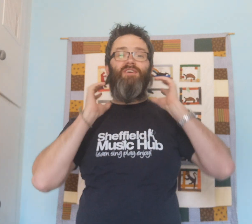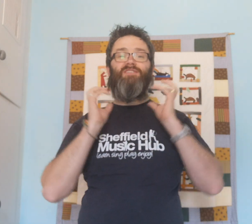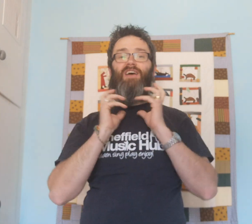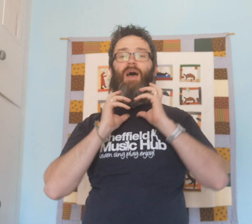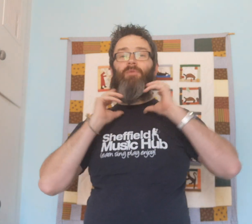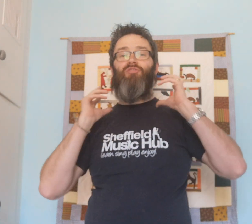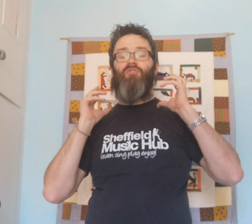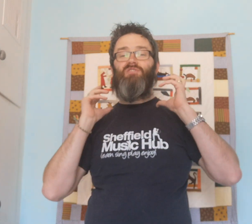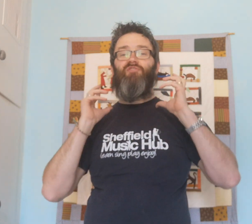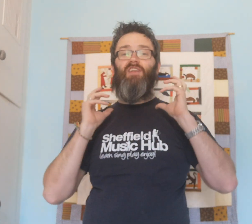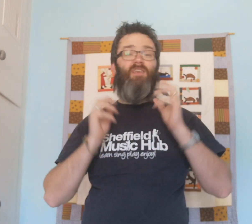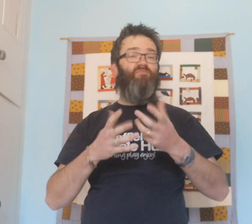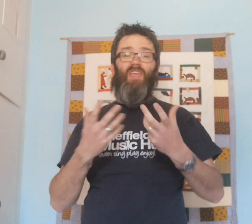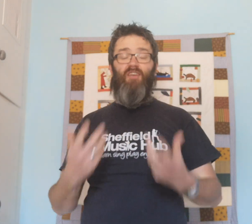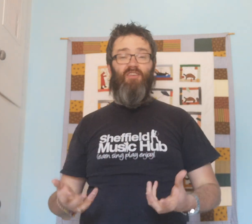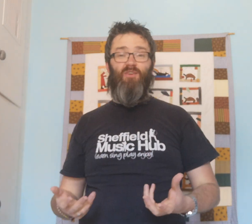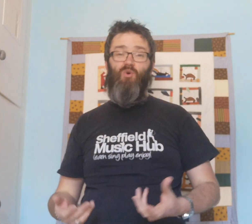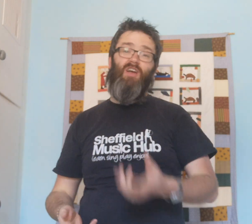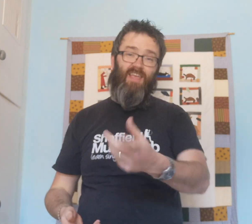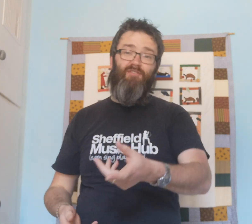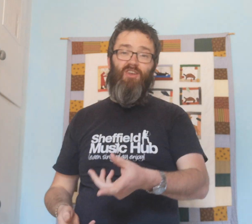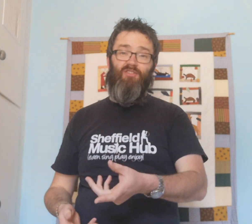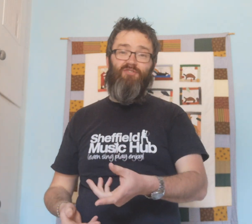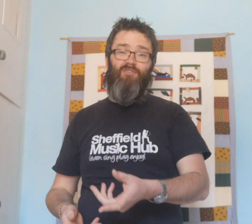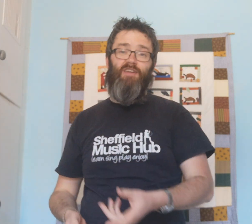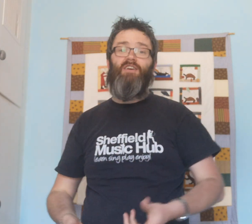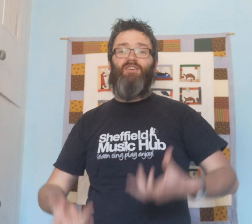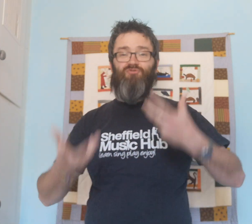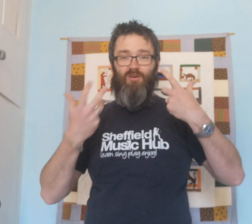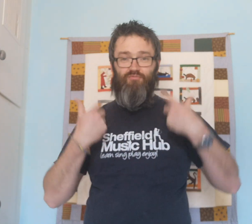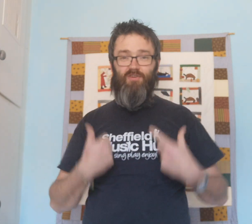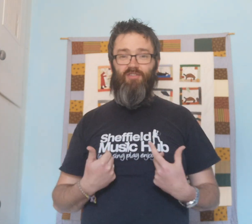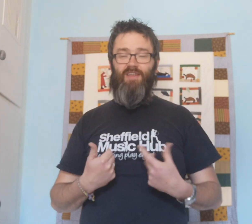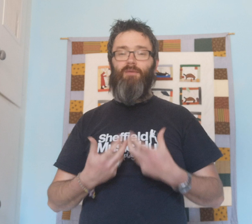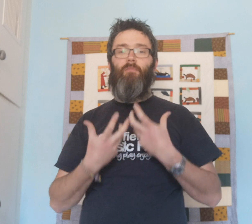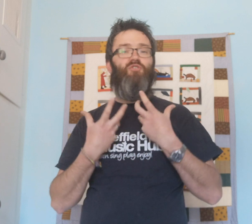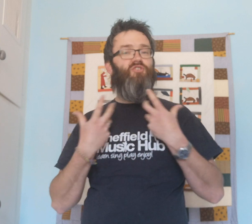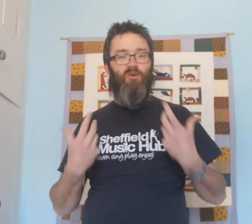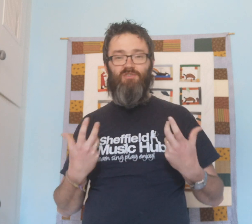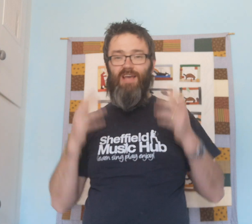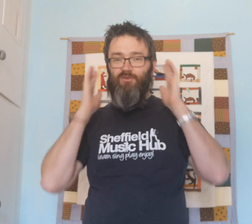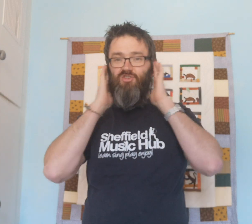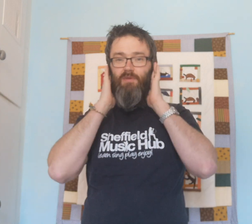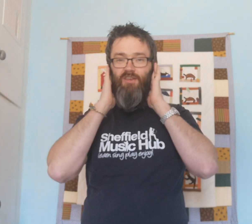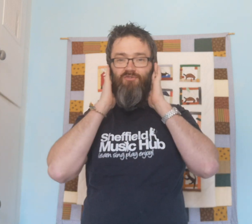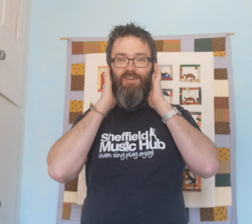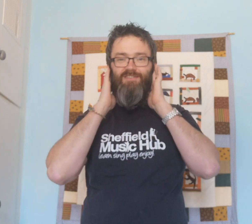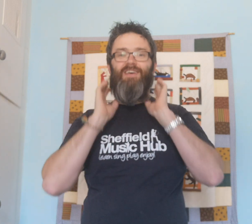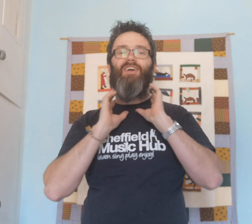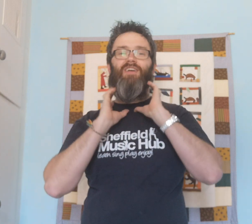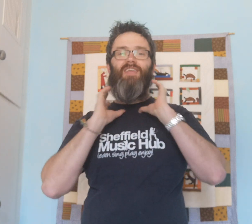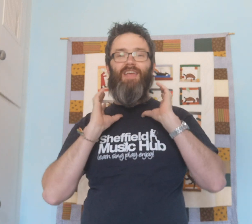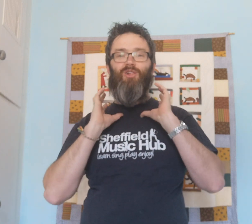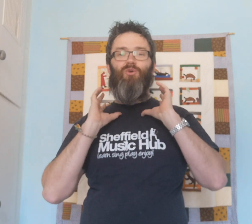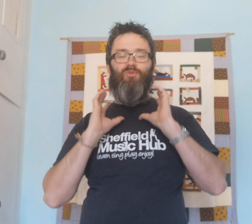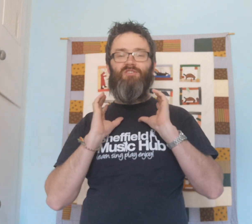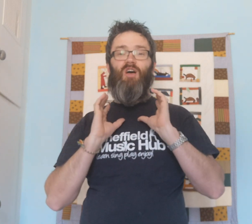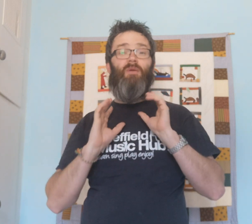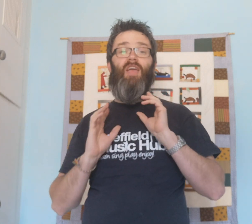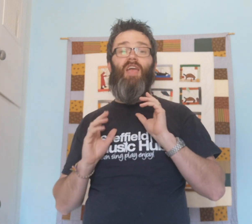that happy, throaty feeling. If that didn't work, give it another try. Try and breathe in. No sound should be in your ears. Giggle all the time. If